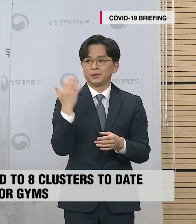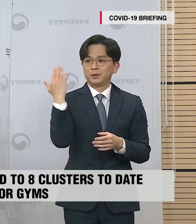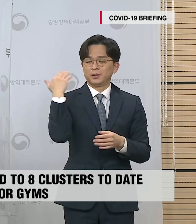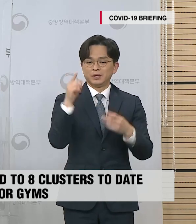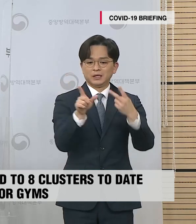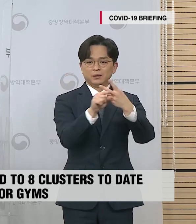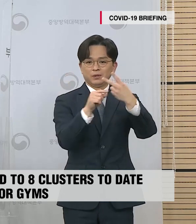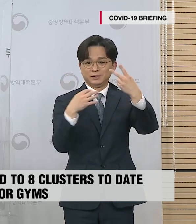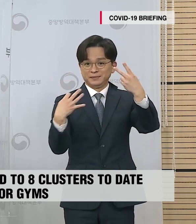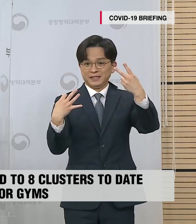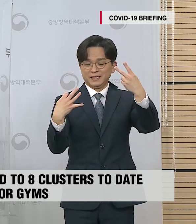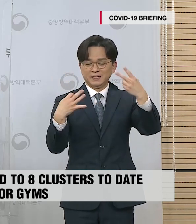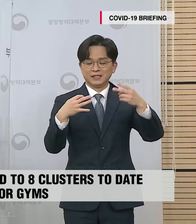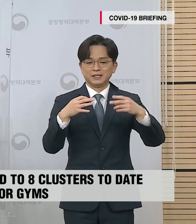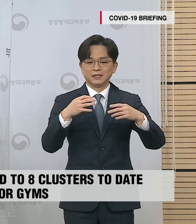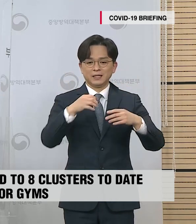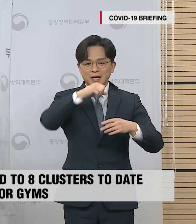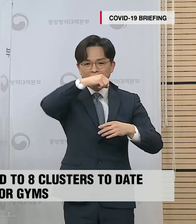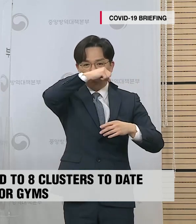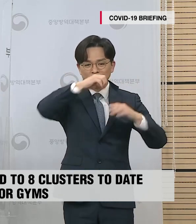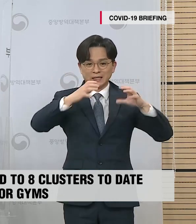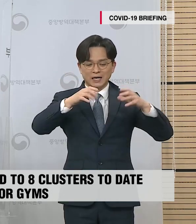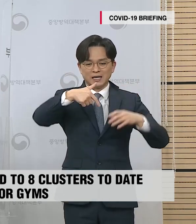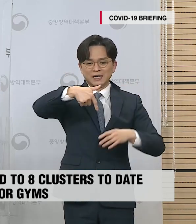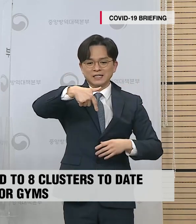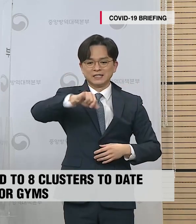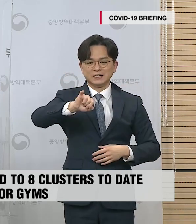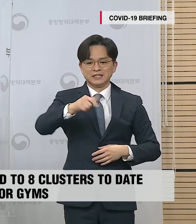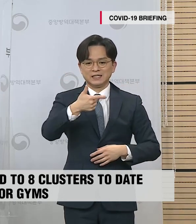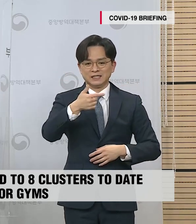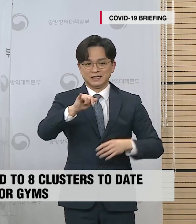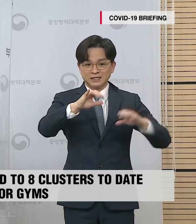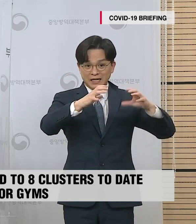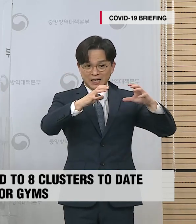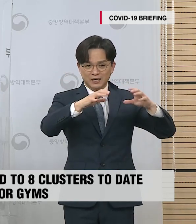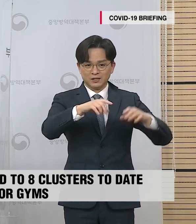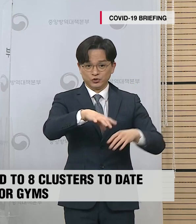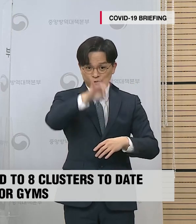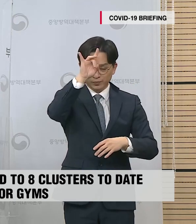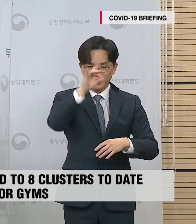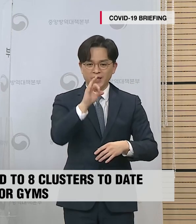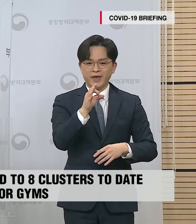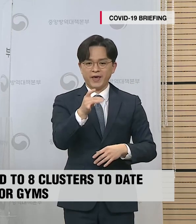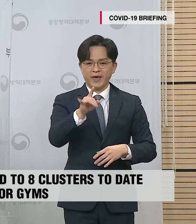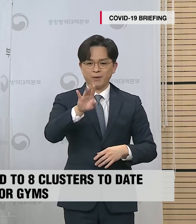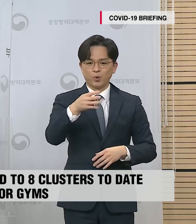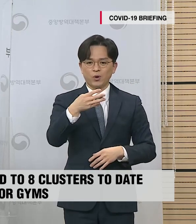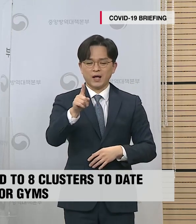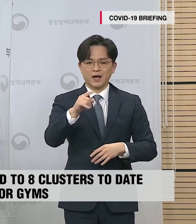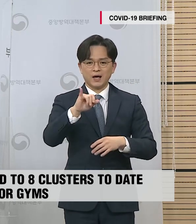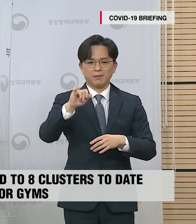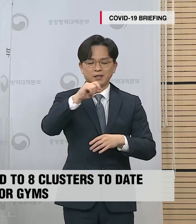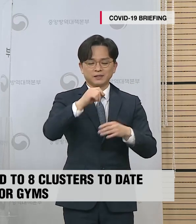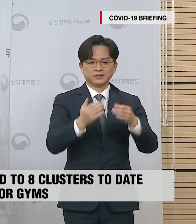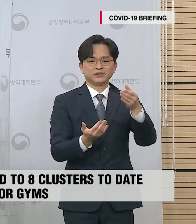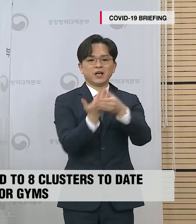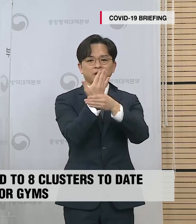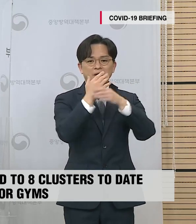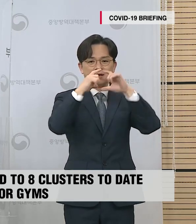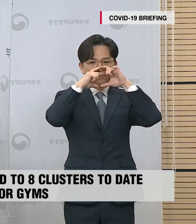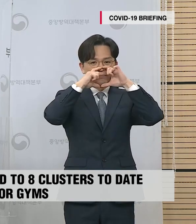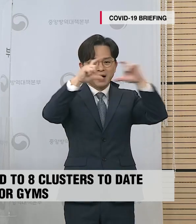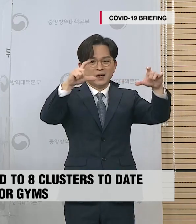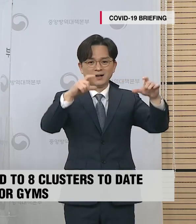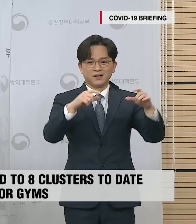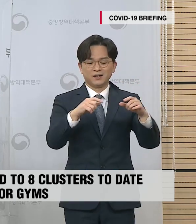We have identified that in the African country, we have seen the spread of the Ebola virus,